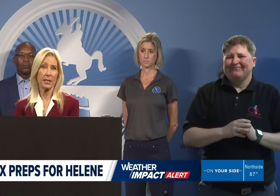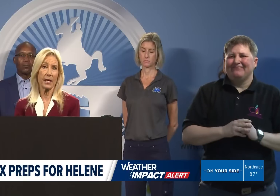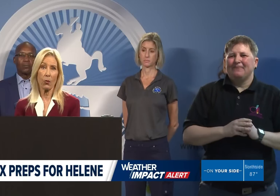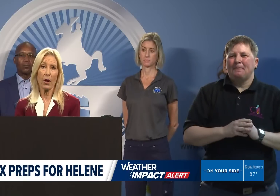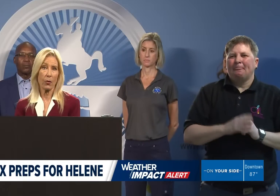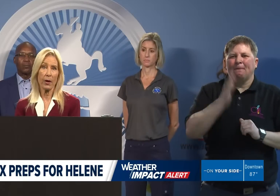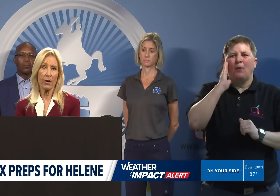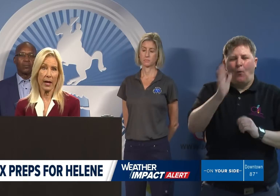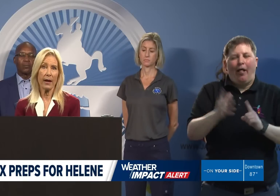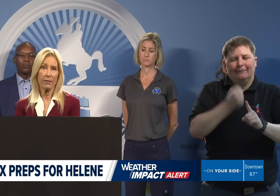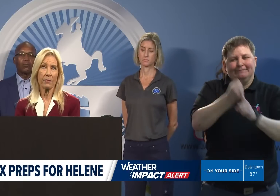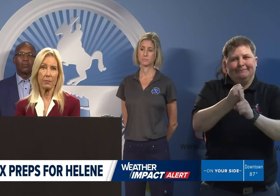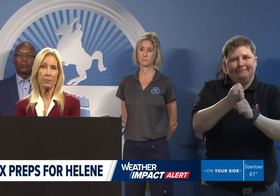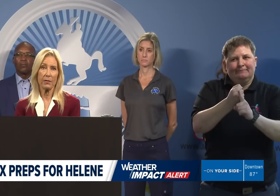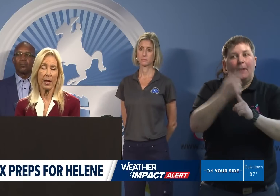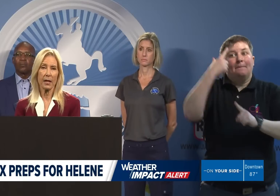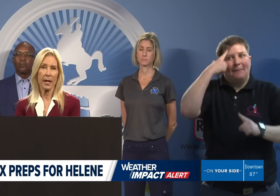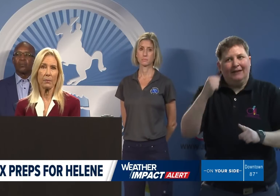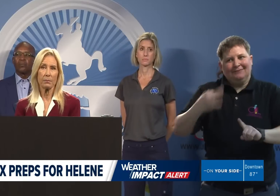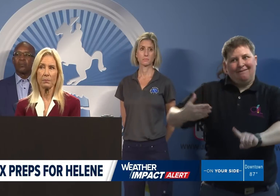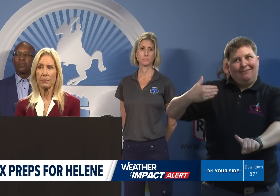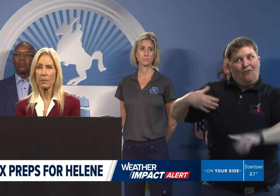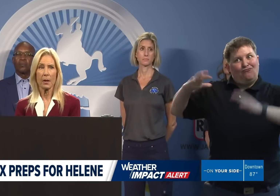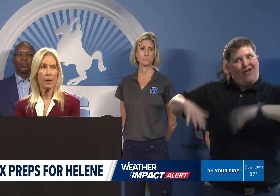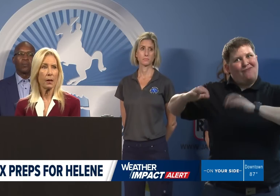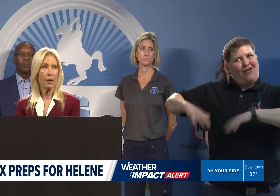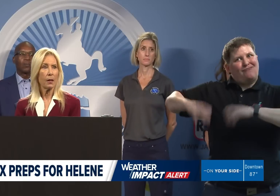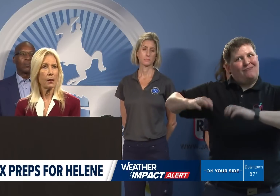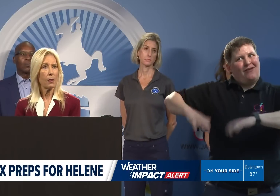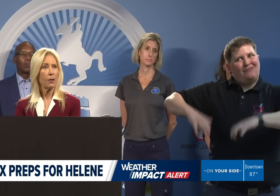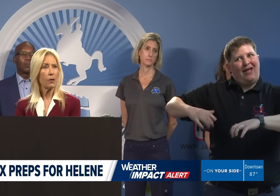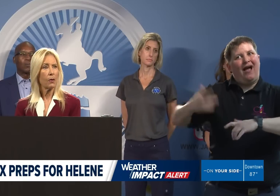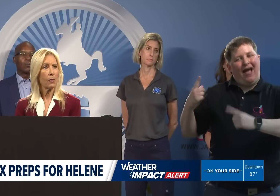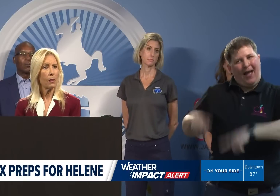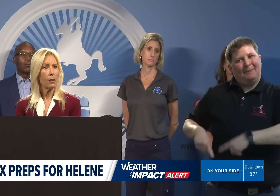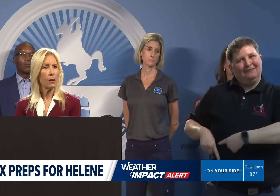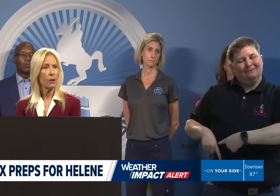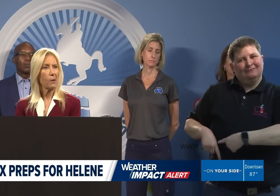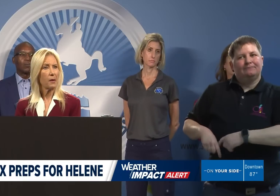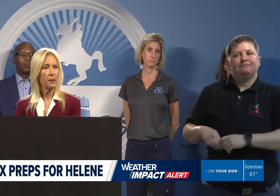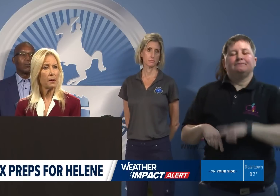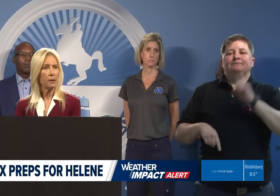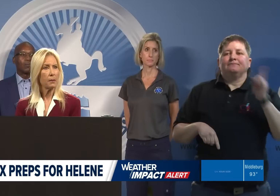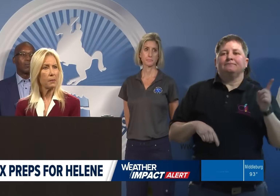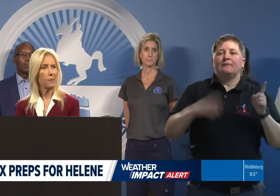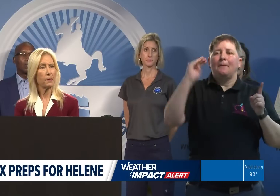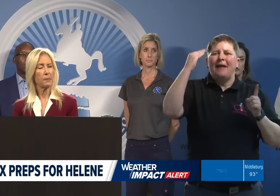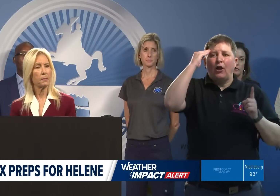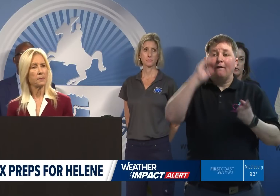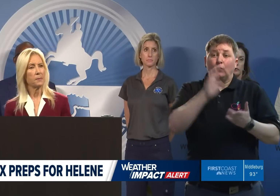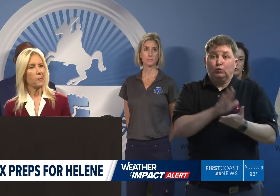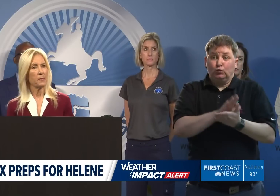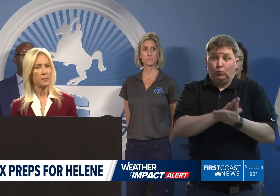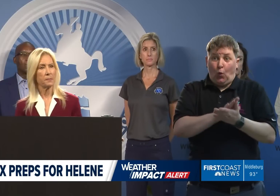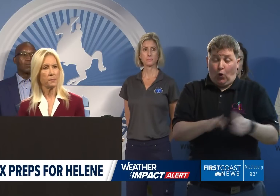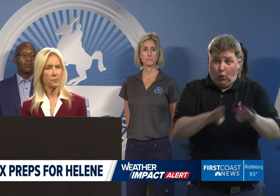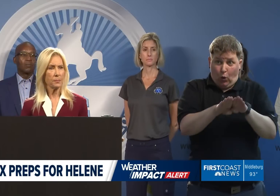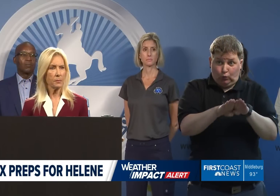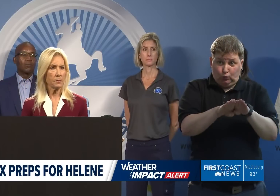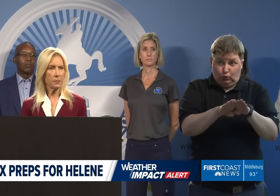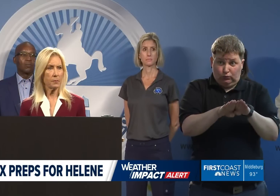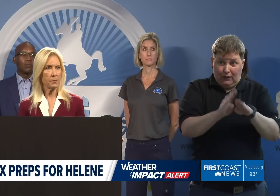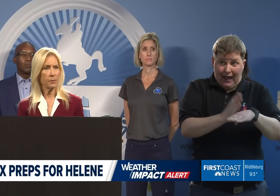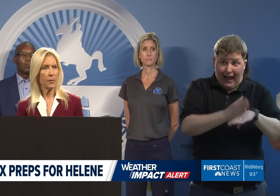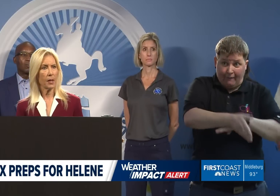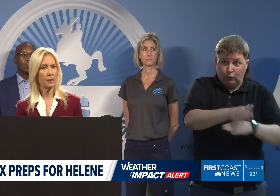because of the standing water we already have, be flooded again. Mayor, on for the school closures, do you know on after-school